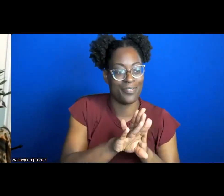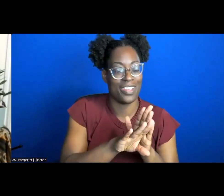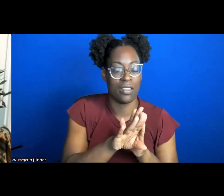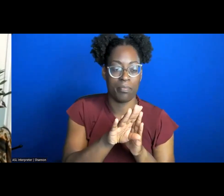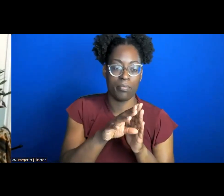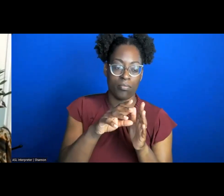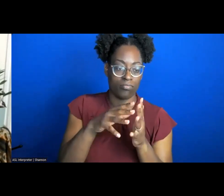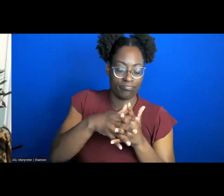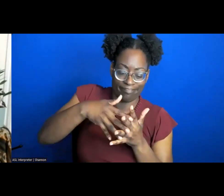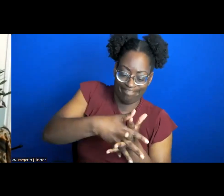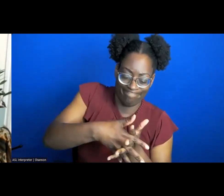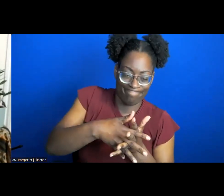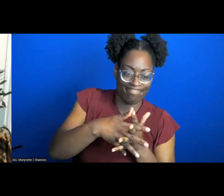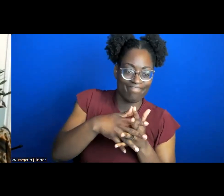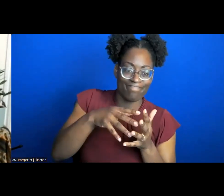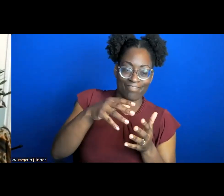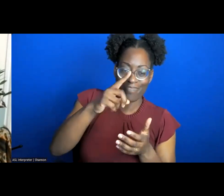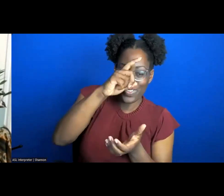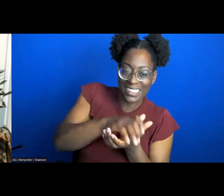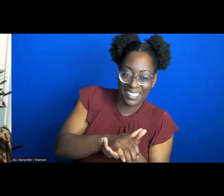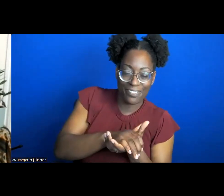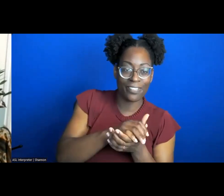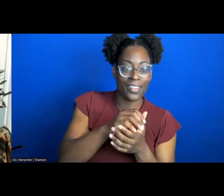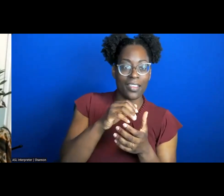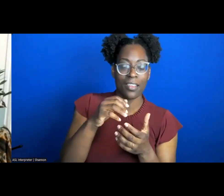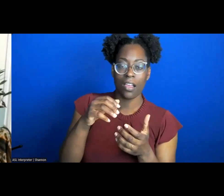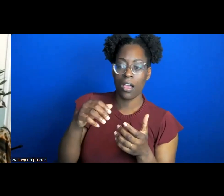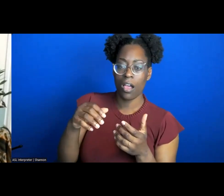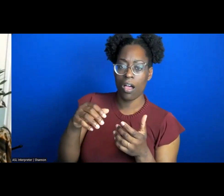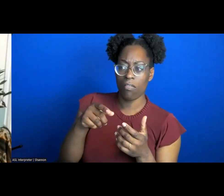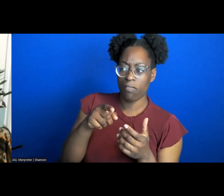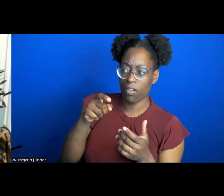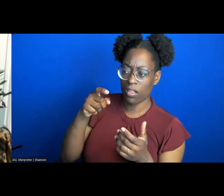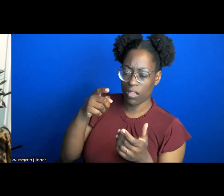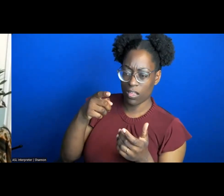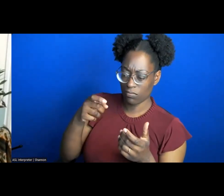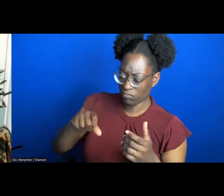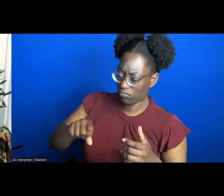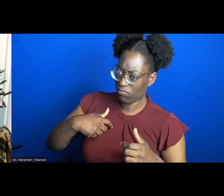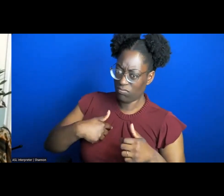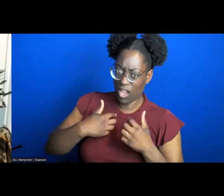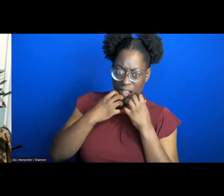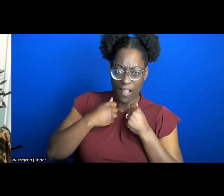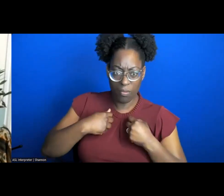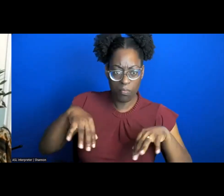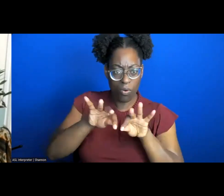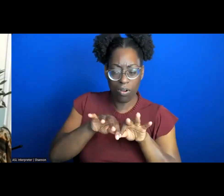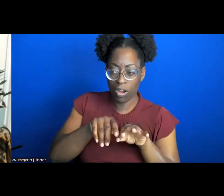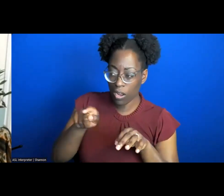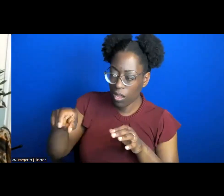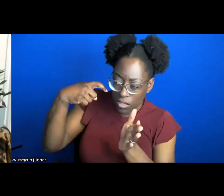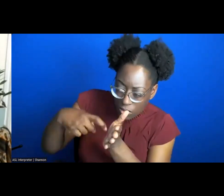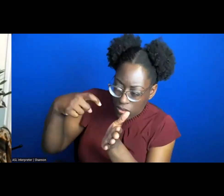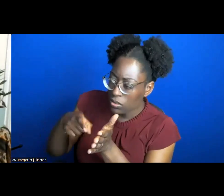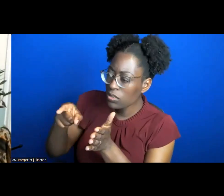curriculum to help adults understand how to center Black joy and how to eradicate anti-Black racism in early childhood. We can't